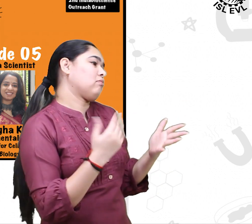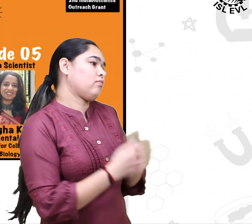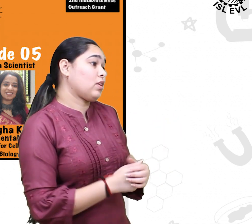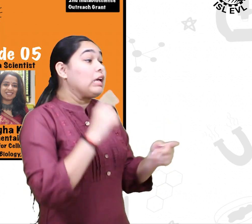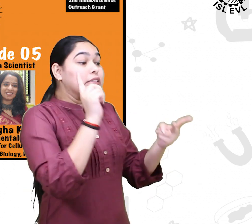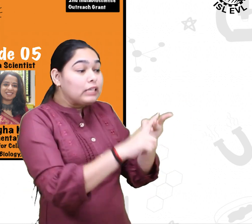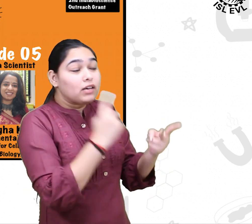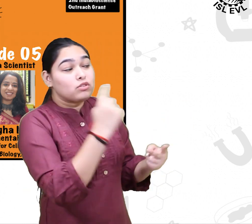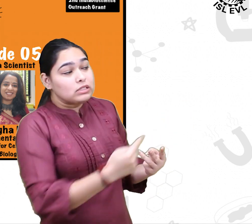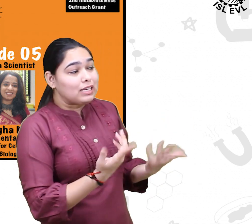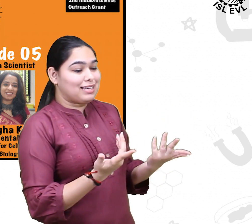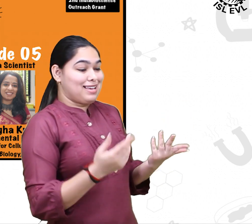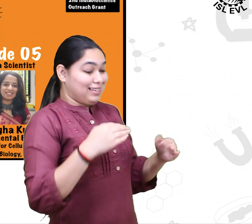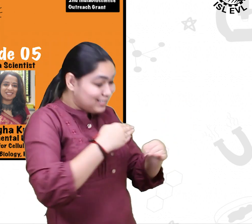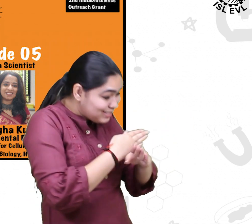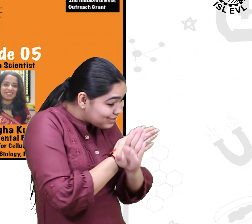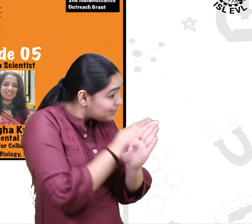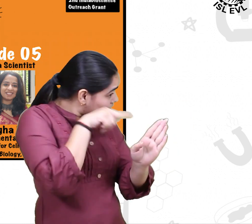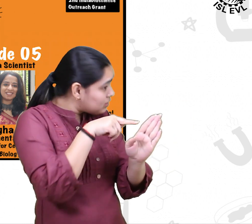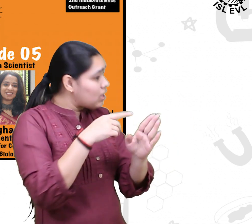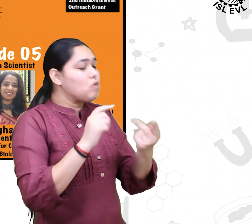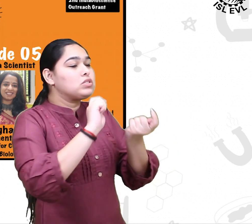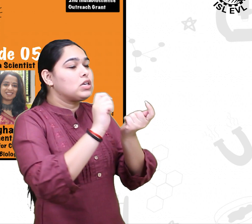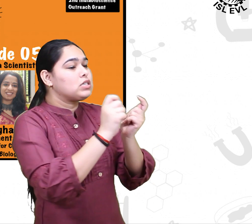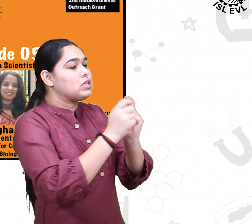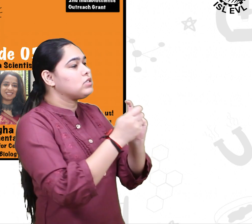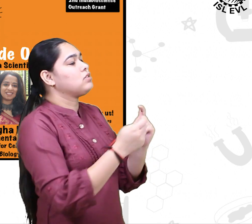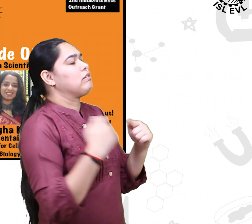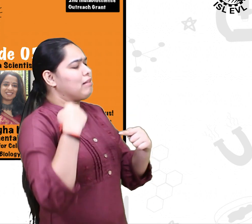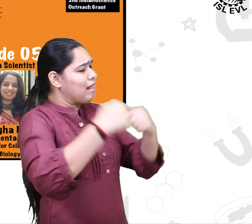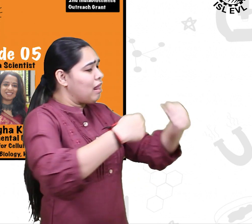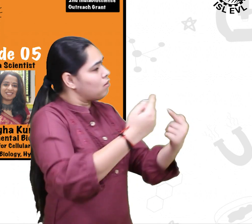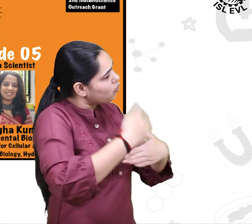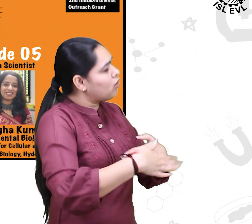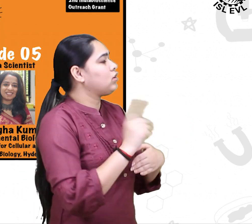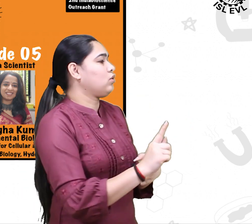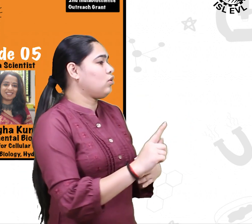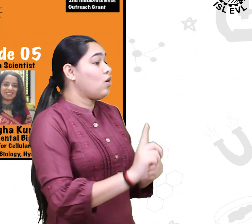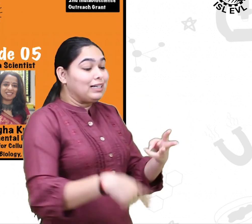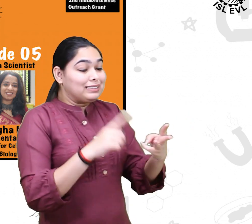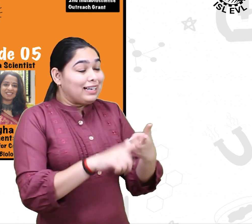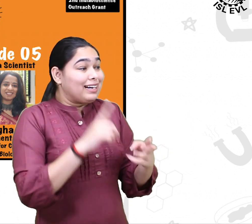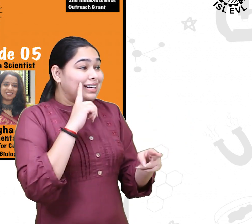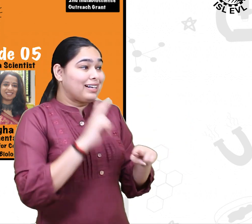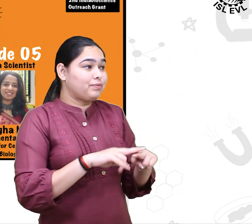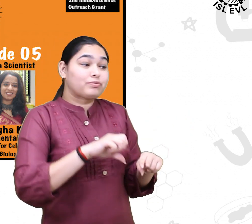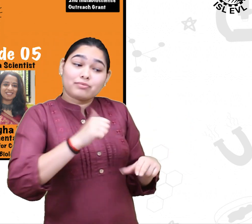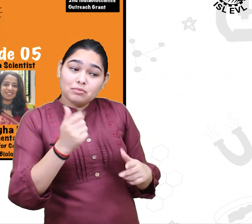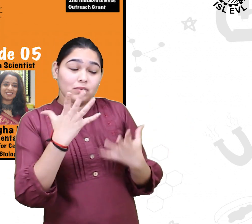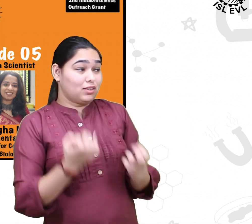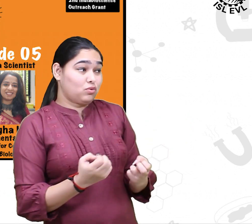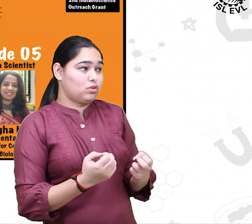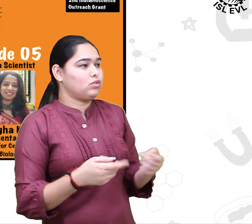may change over time. Who knows? One of our listeners might study snakes and find out something about them that we